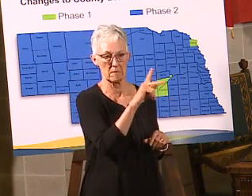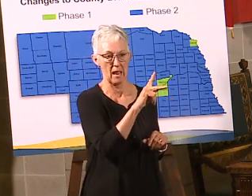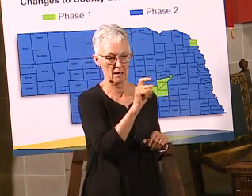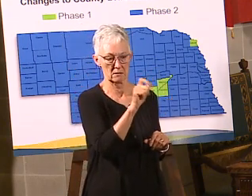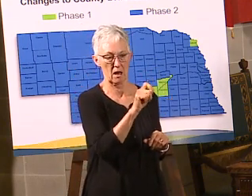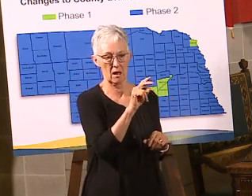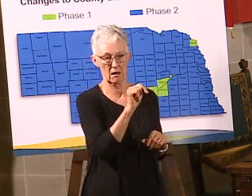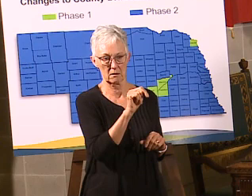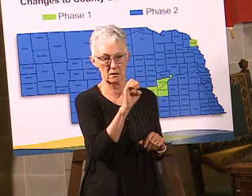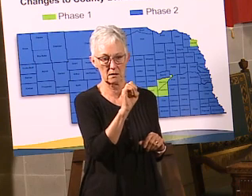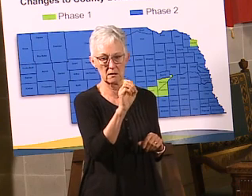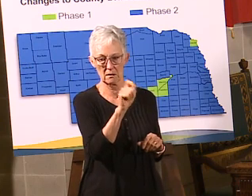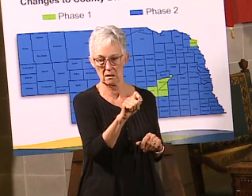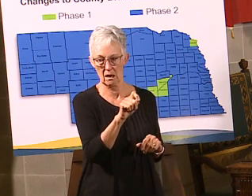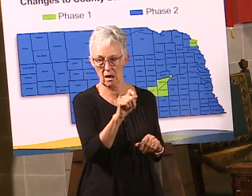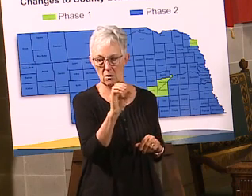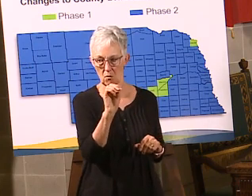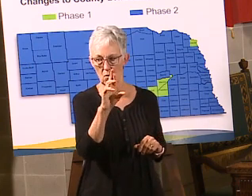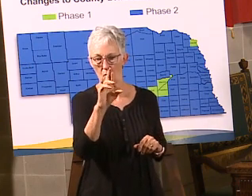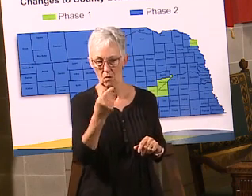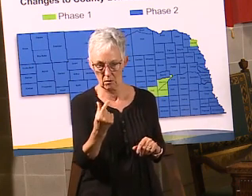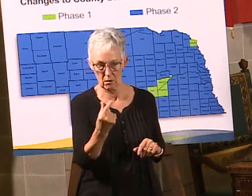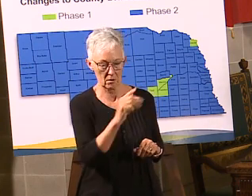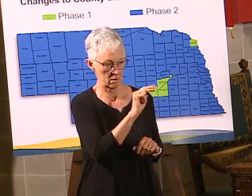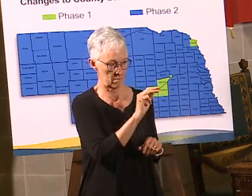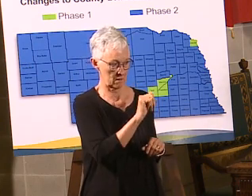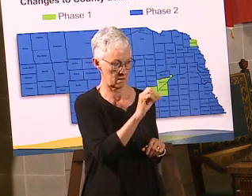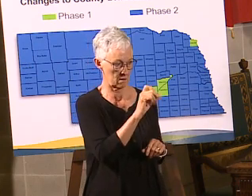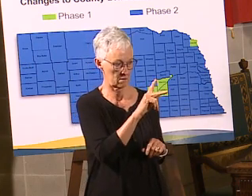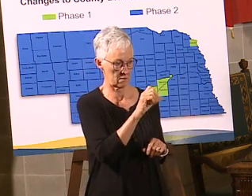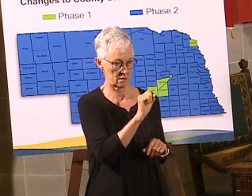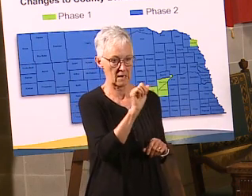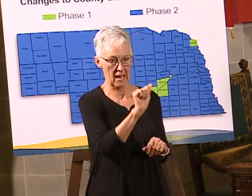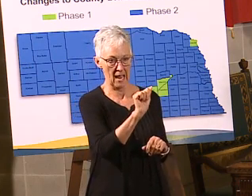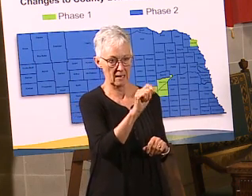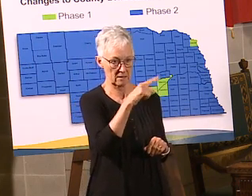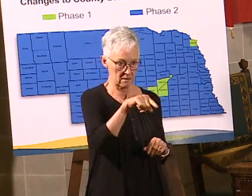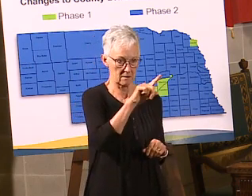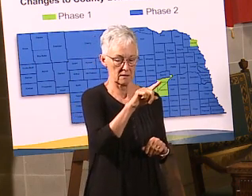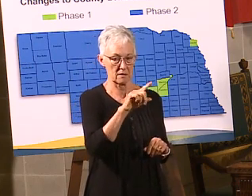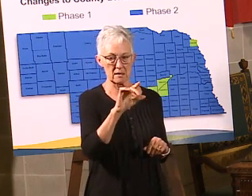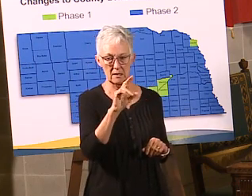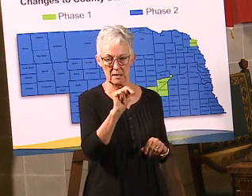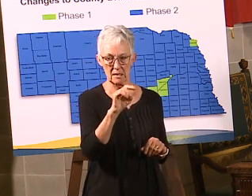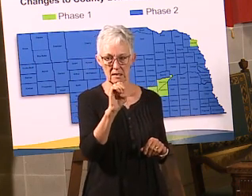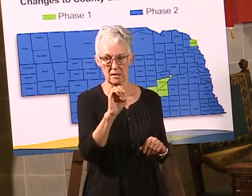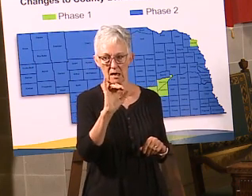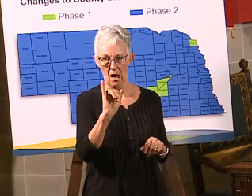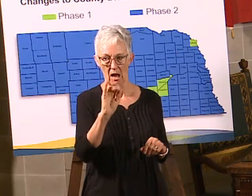masks@neimpact.org. So masks, MASKS, at